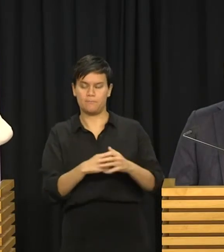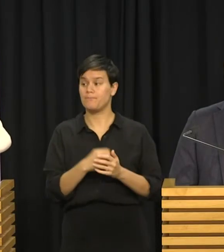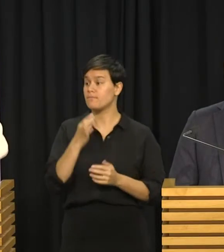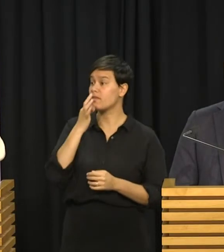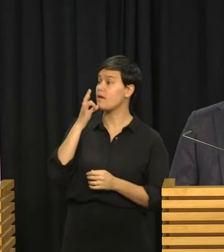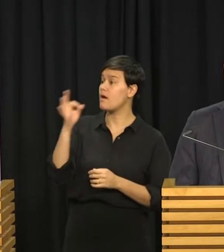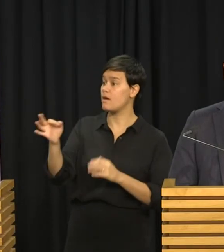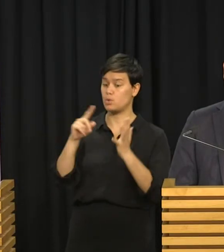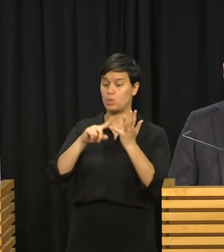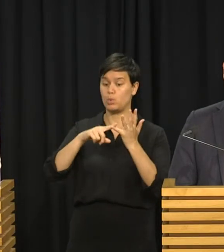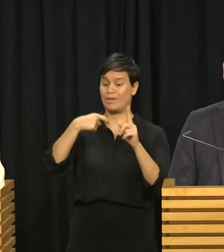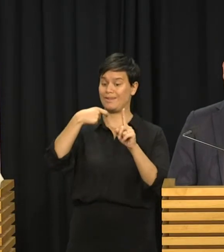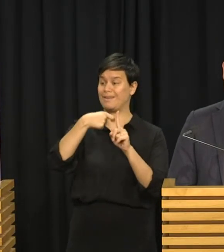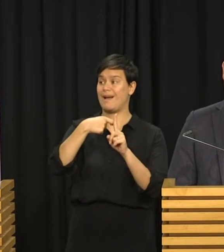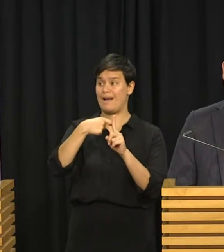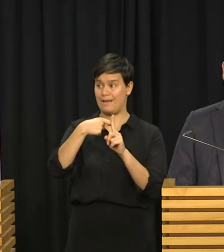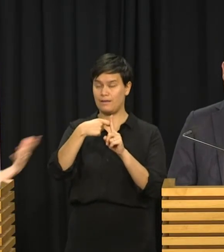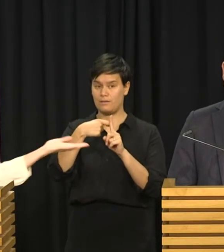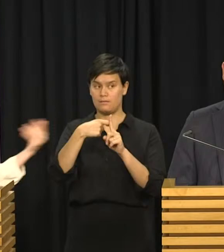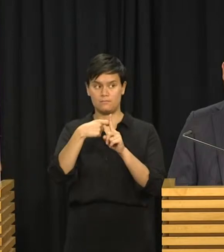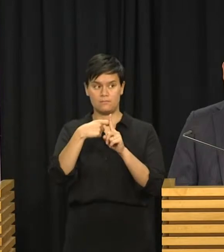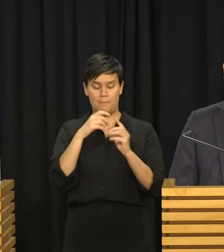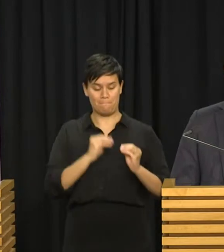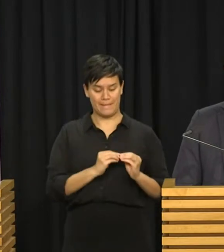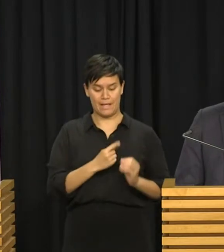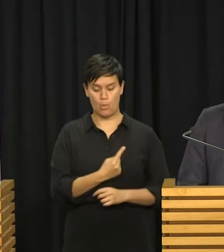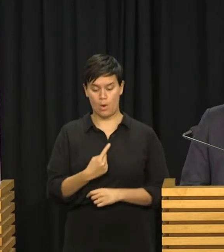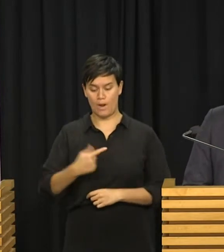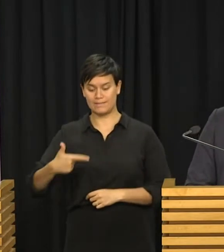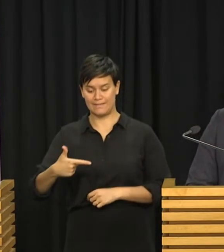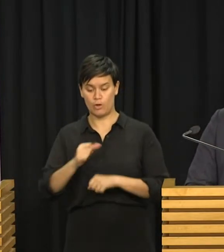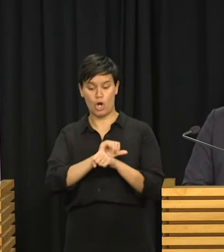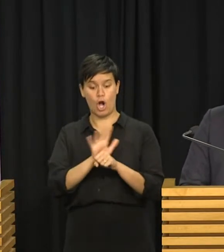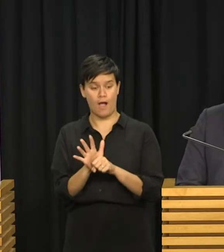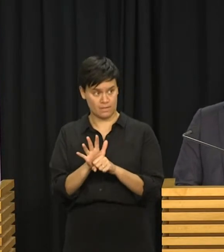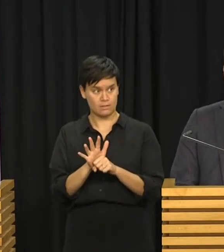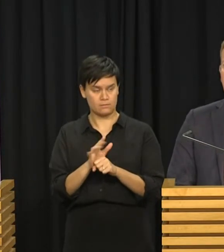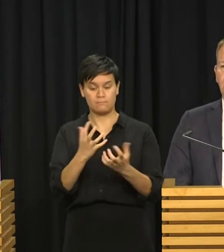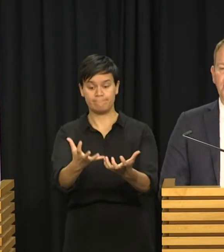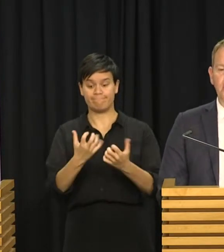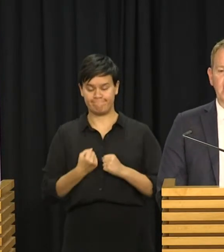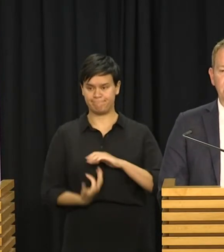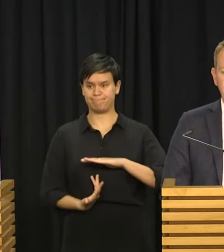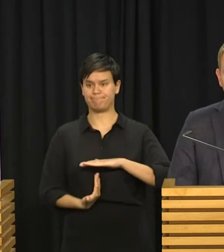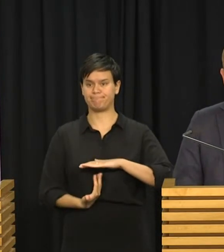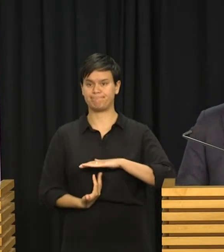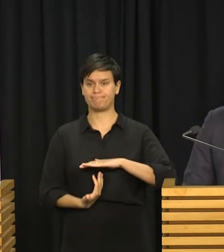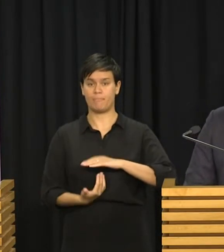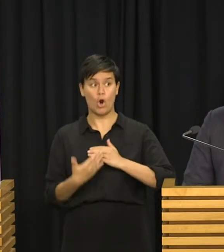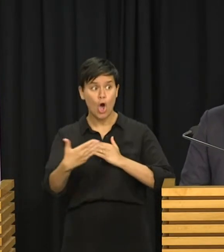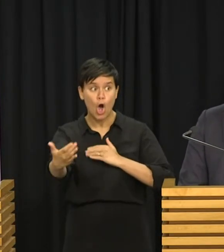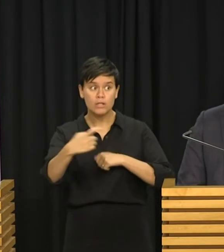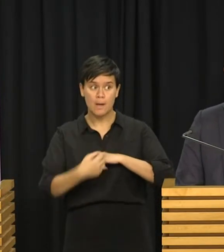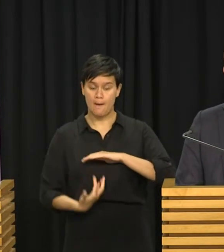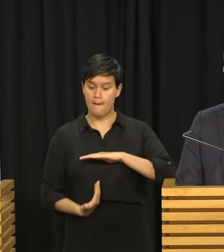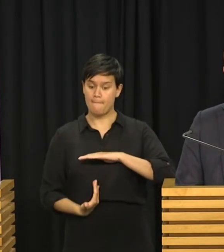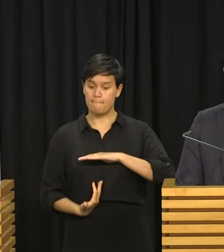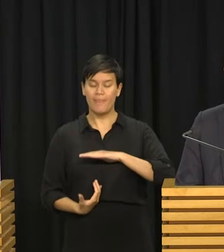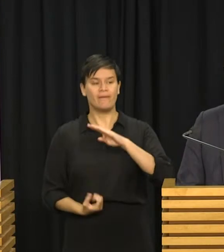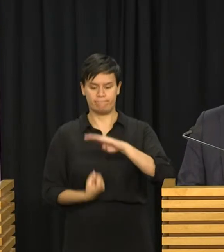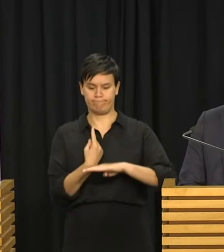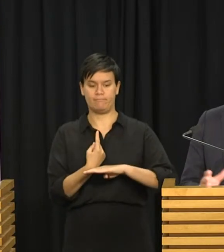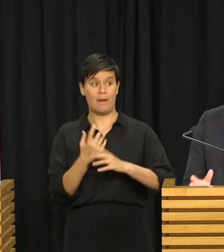UK variant having a longer incubation period. Are you looking at extending the states and MIQ We're not currently looking at extending the